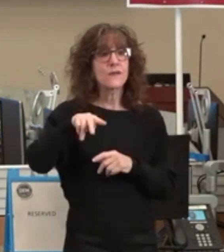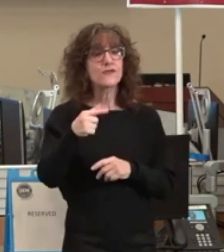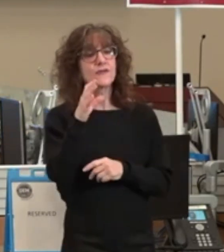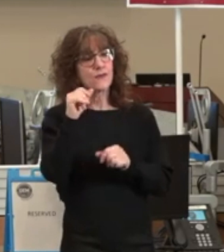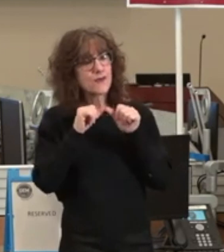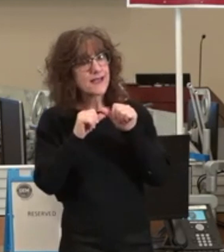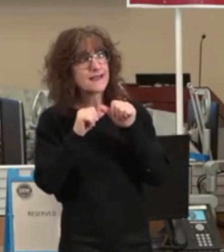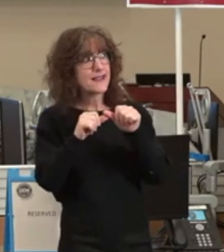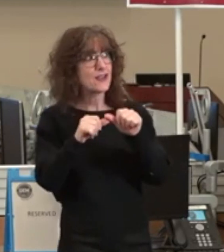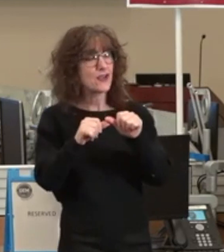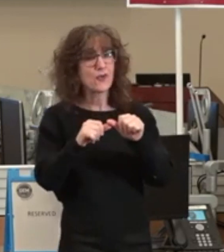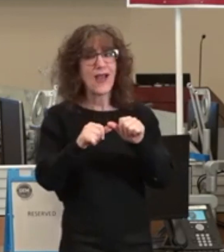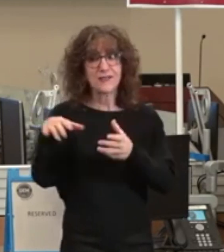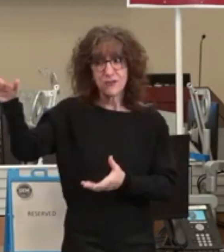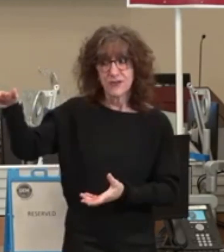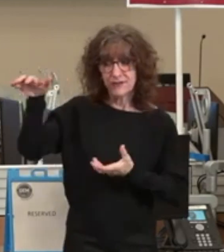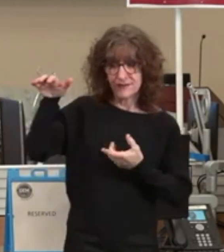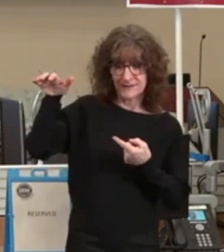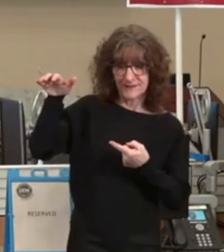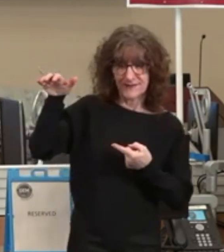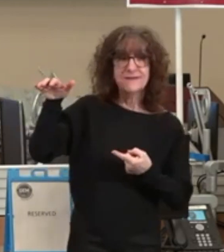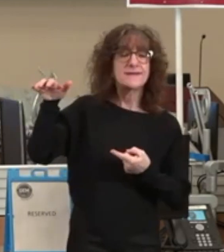we'll continue as the supply becomes available